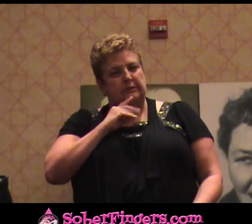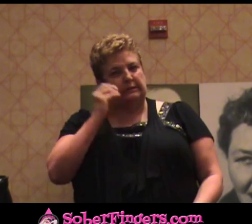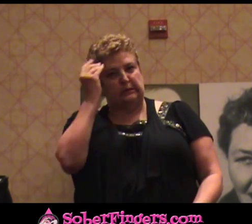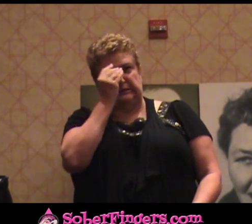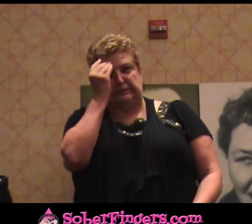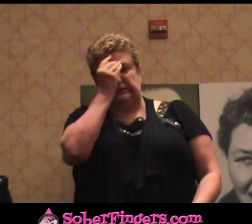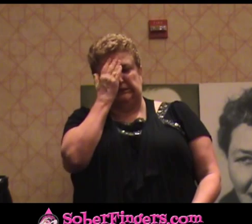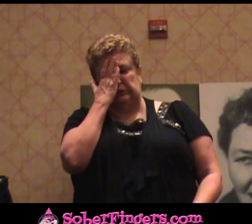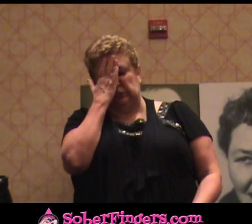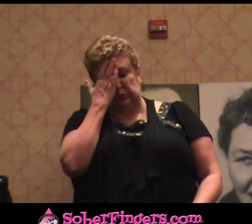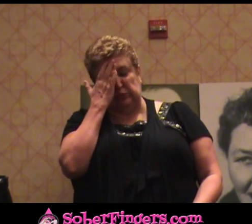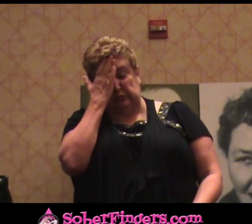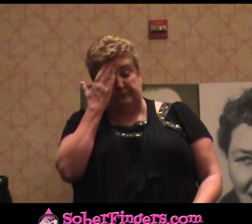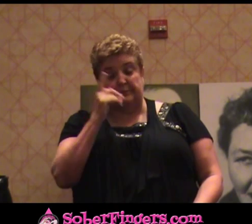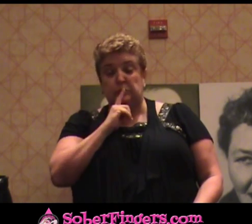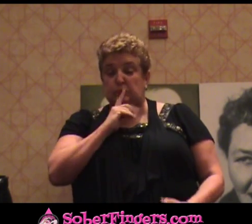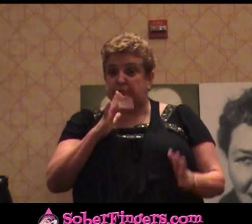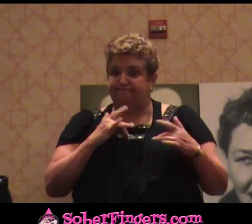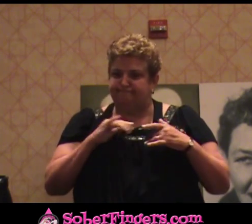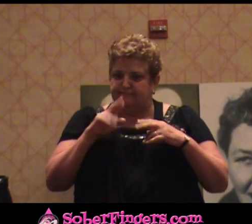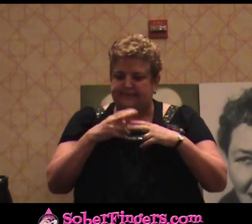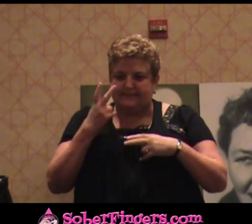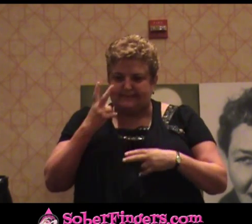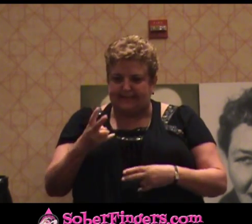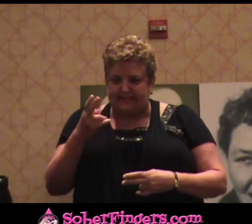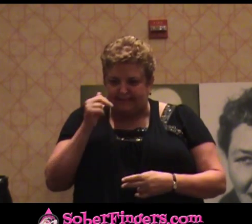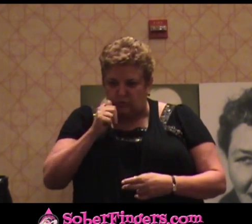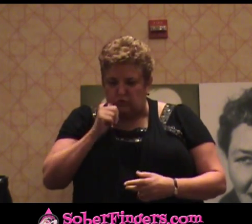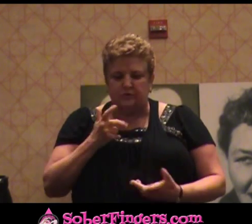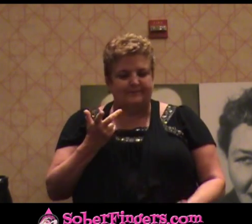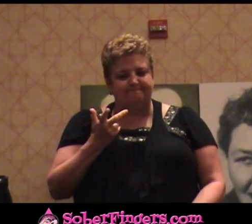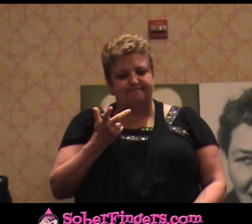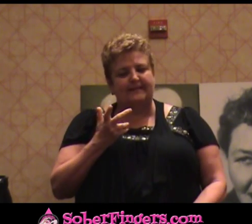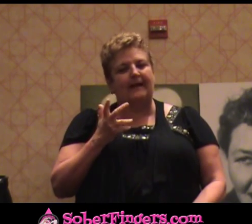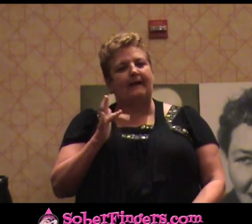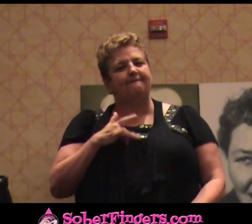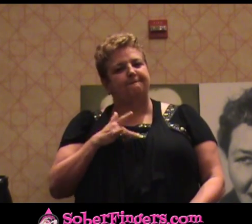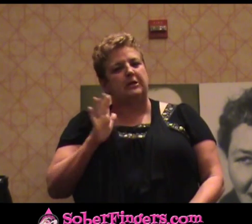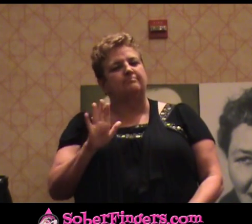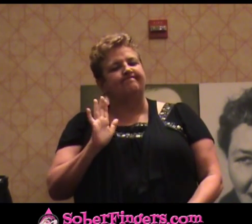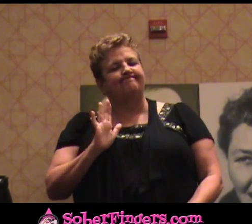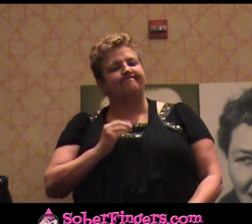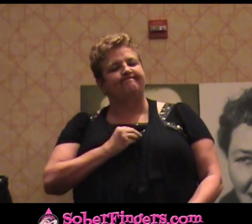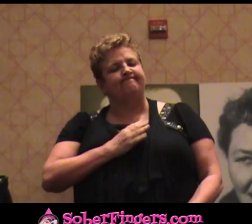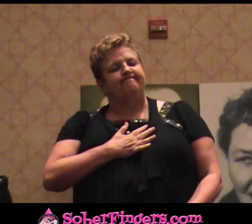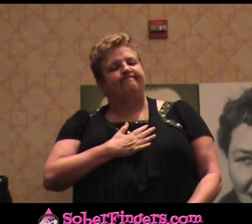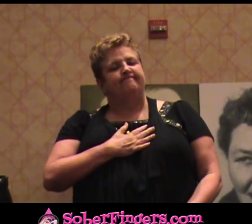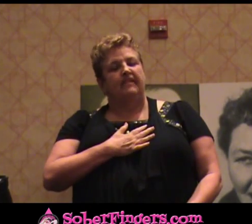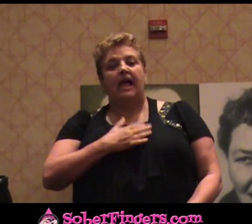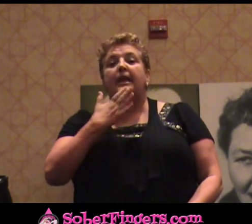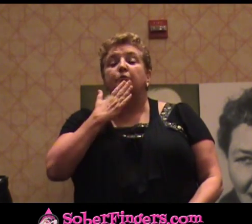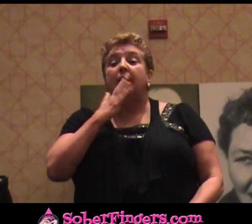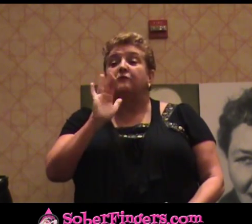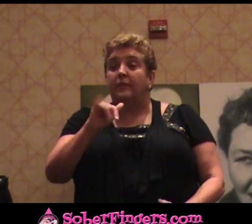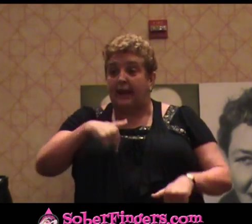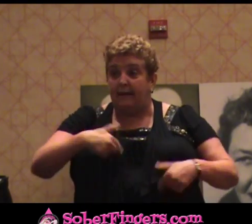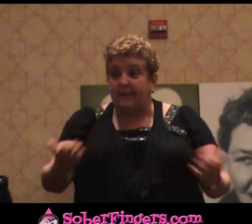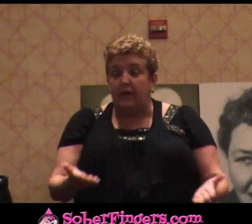to seeing her. But I feel her and I see her in spirit. And I'm grateful that I'm here and that I'm sober. And that there